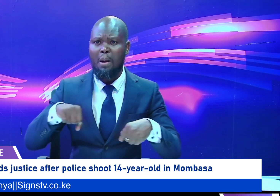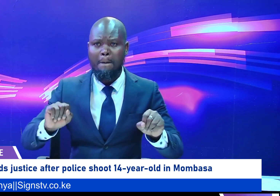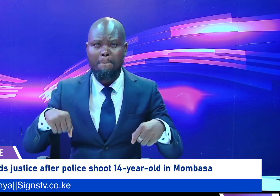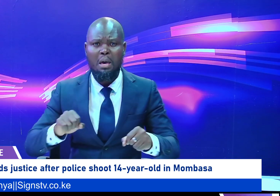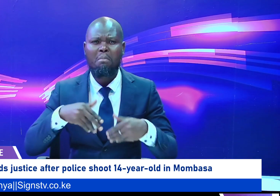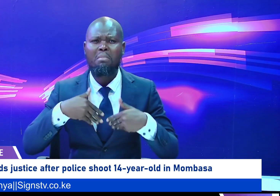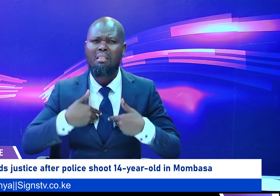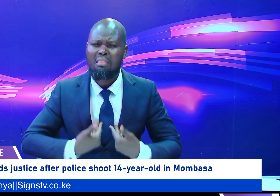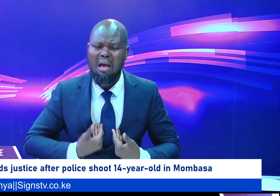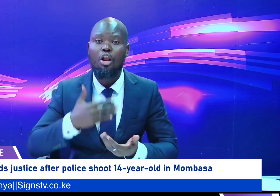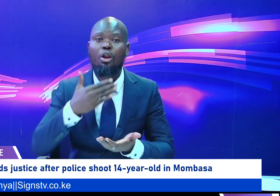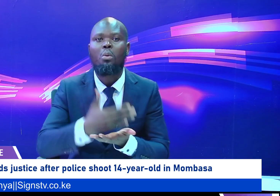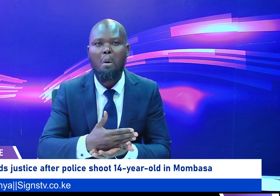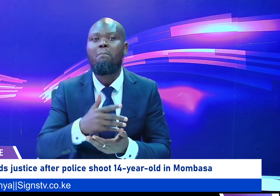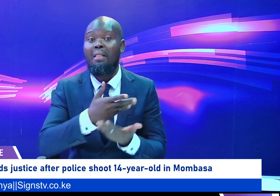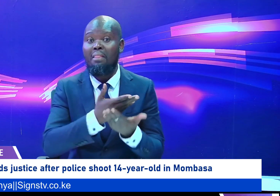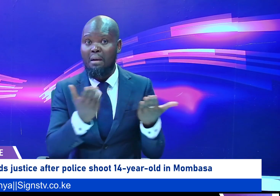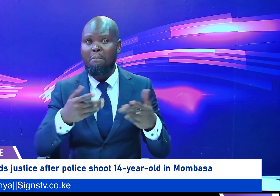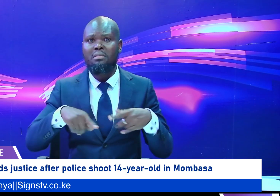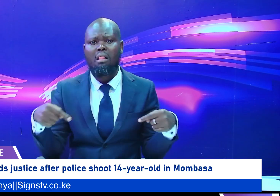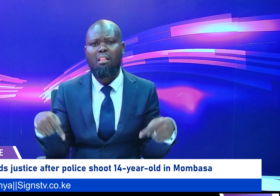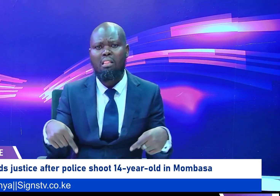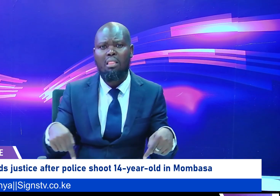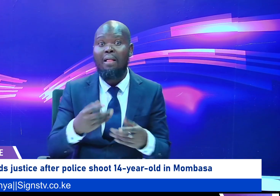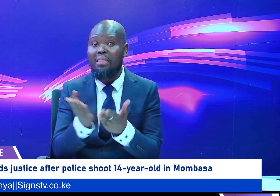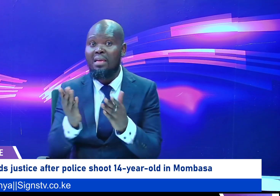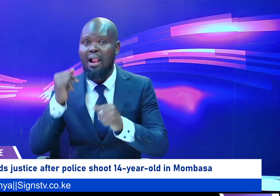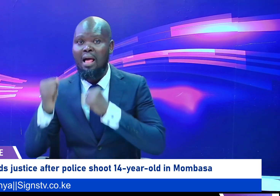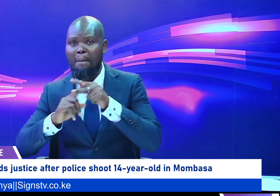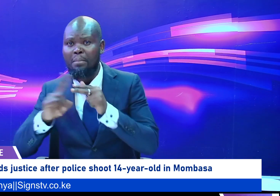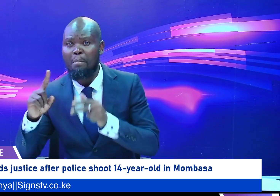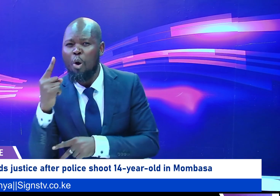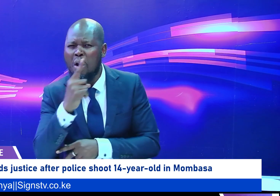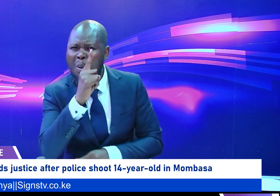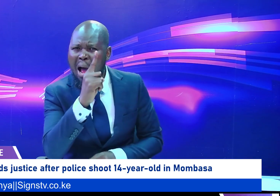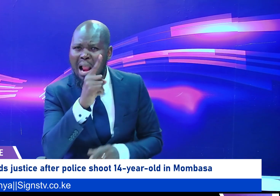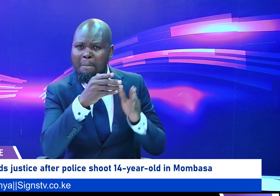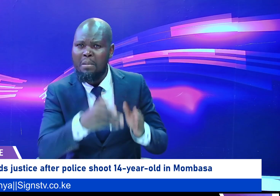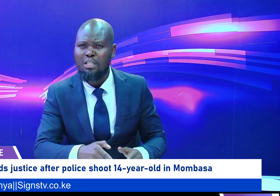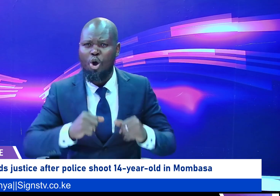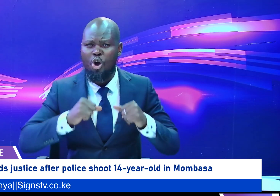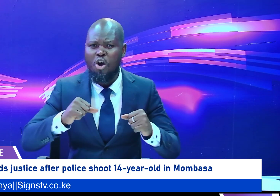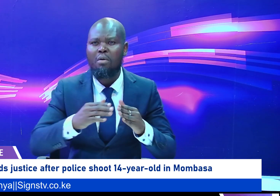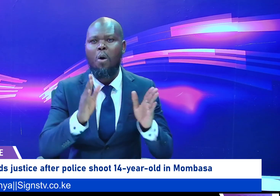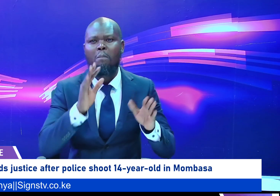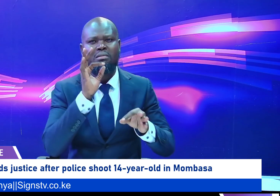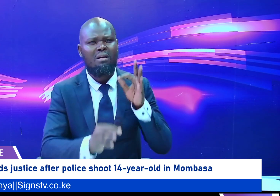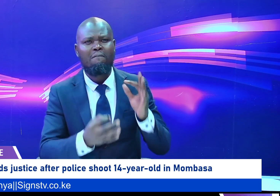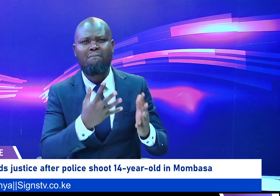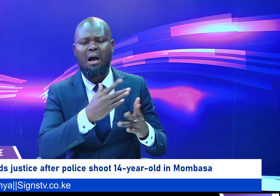of 5 friends when the officers on motorbike tried to stop them. Out of panic, they ran off only for